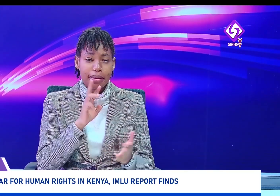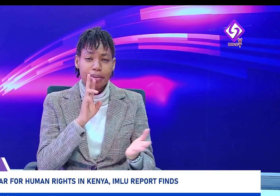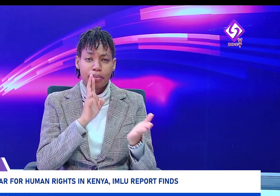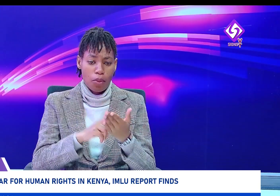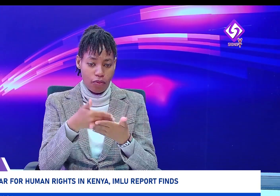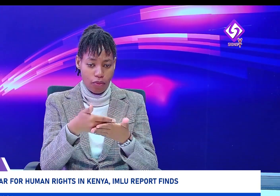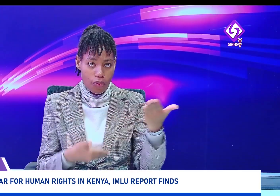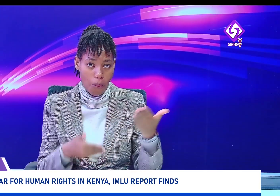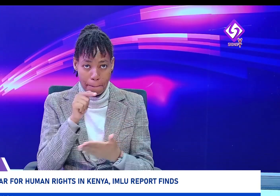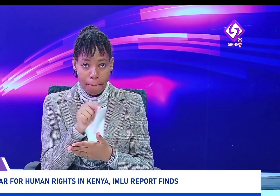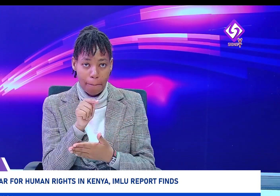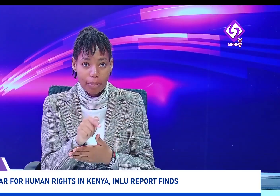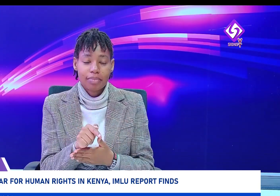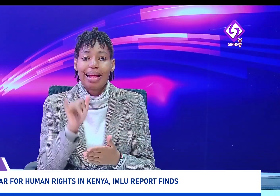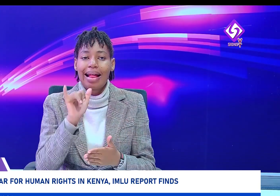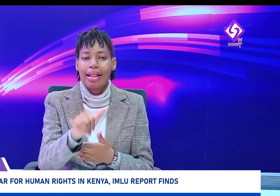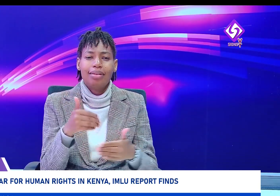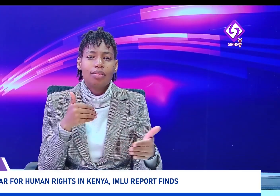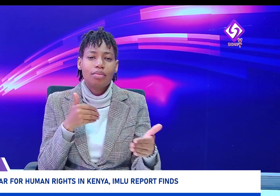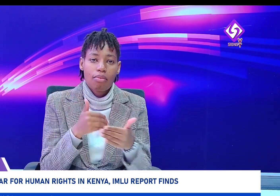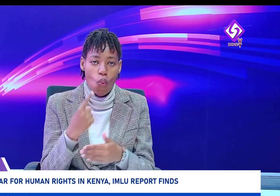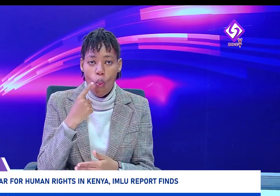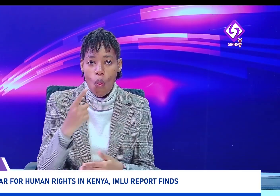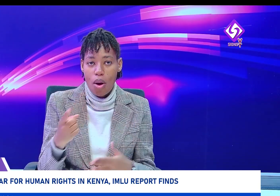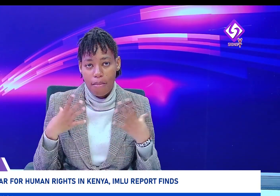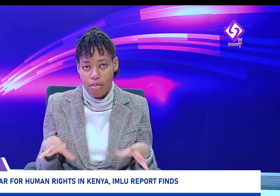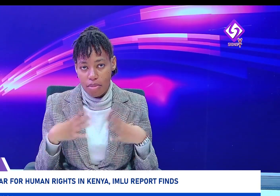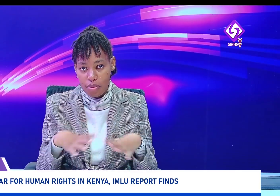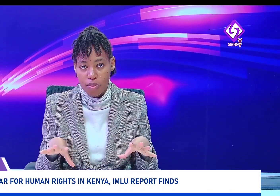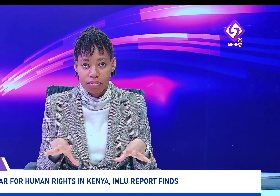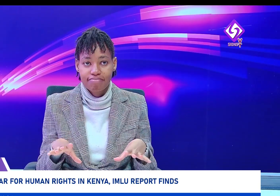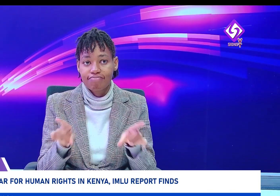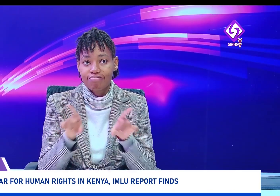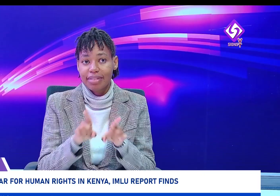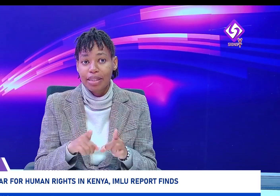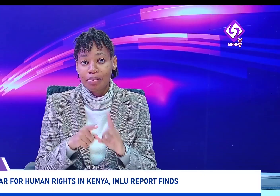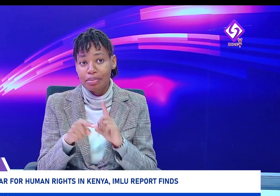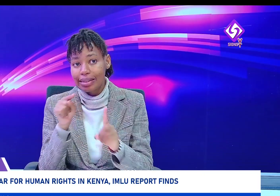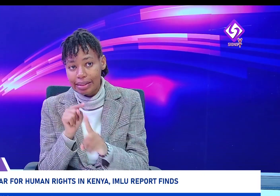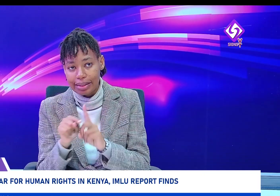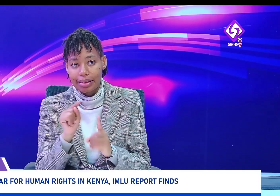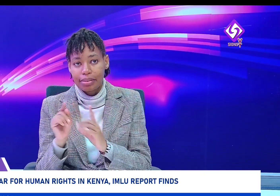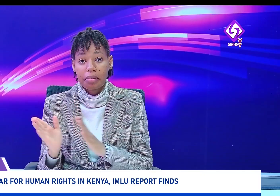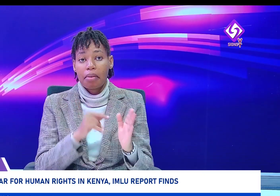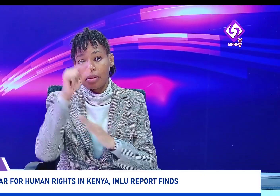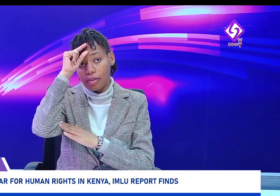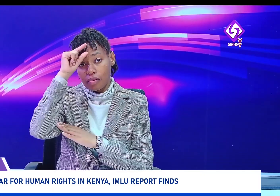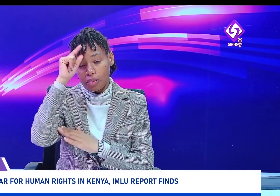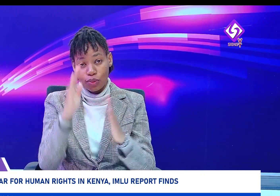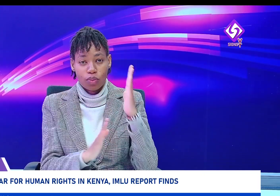The report documents that nearly 100 people fell victim to extrajudicial killings